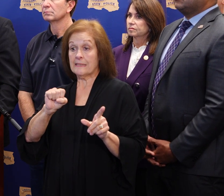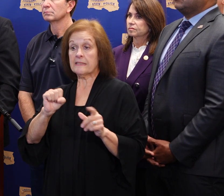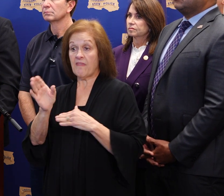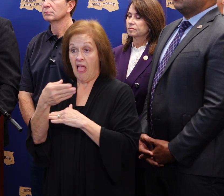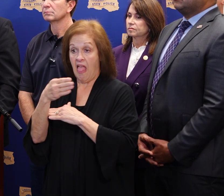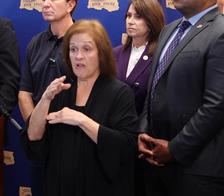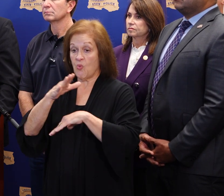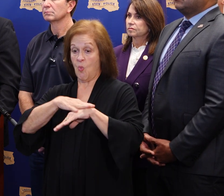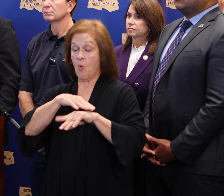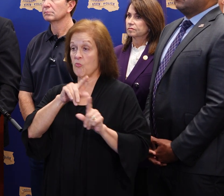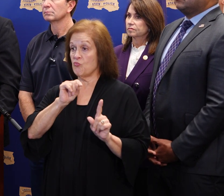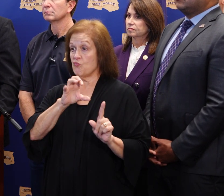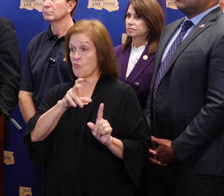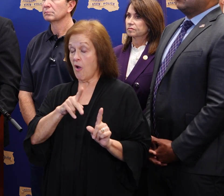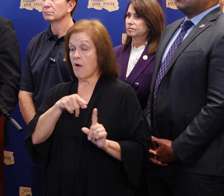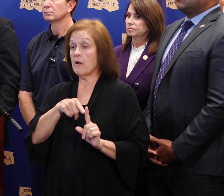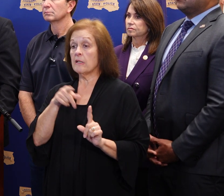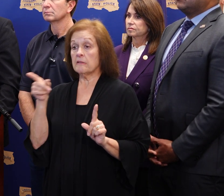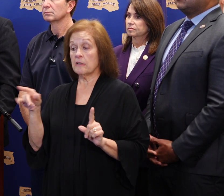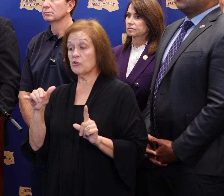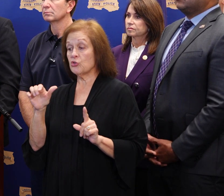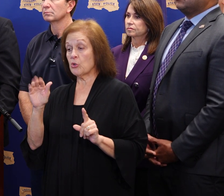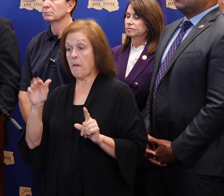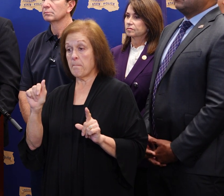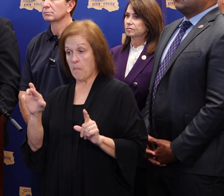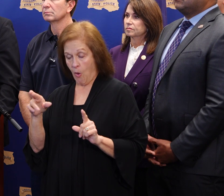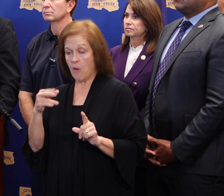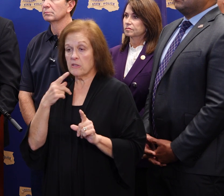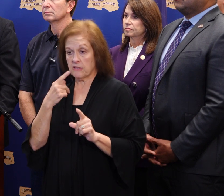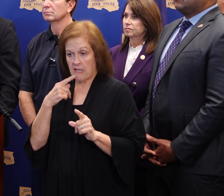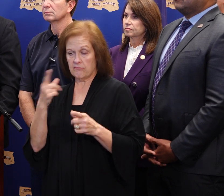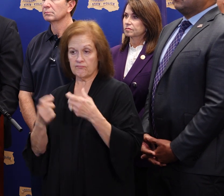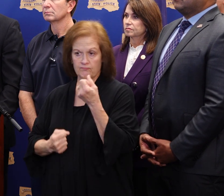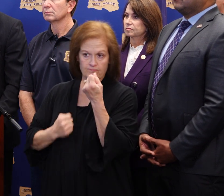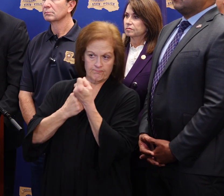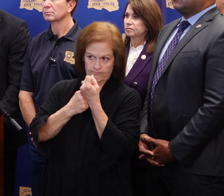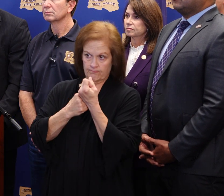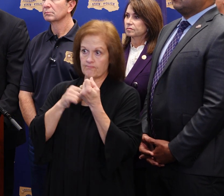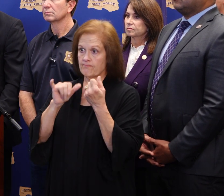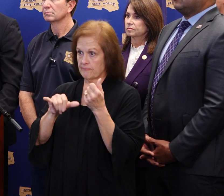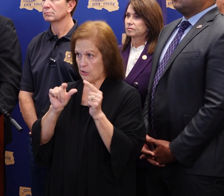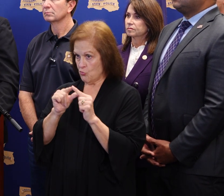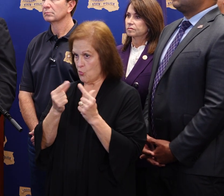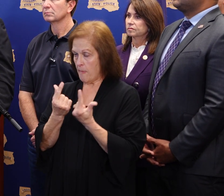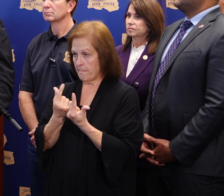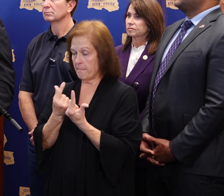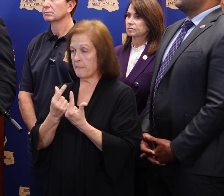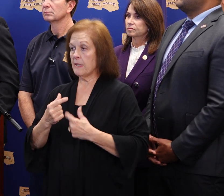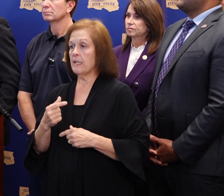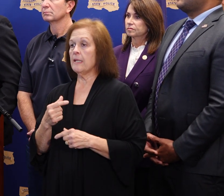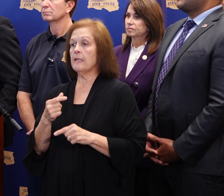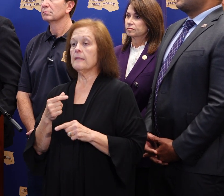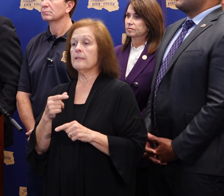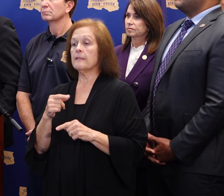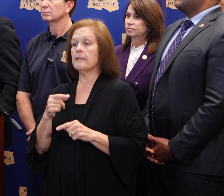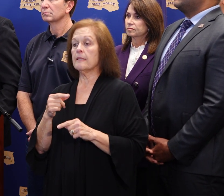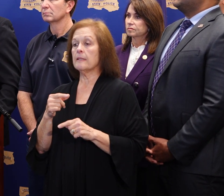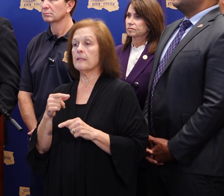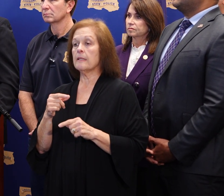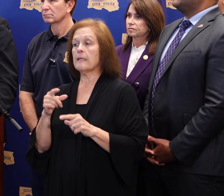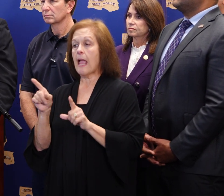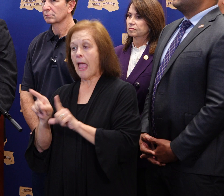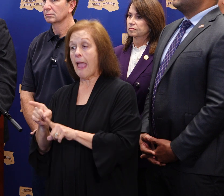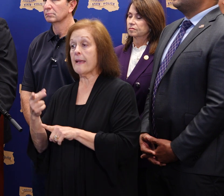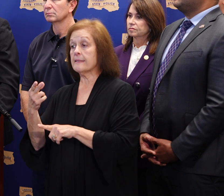of the vehicle. Jabbar declared his support for the terrorist group on social media, as I stated before, as he made his way to